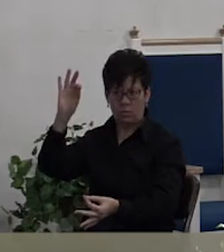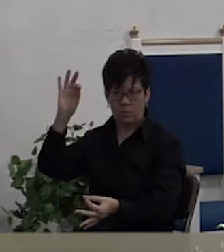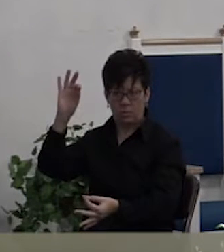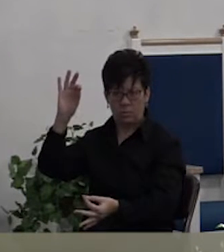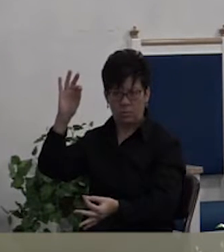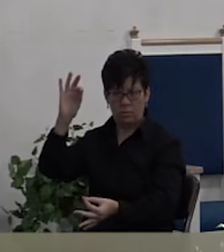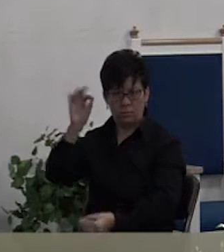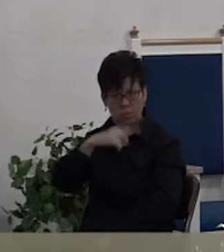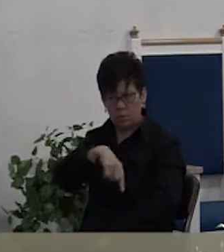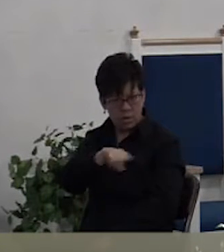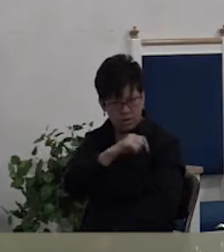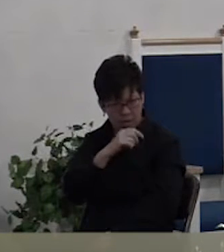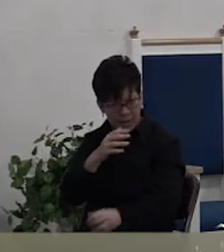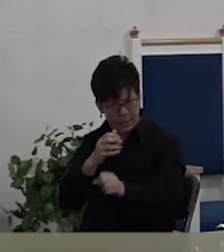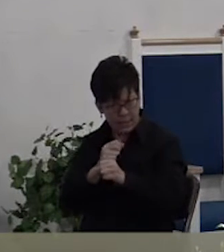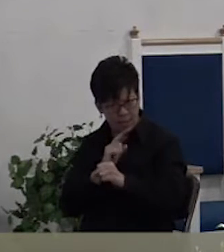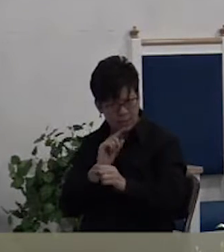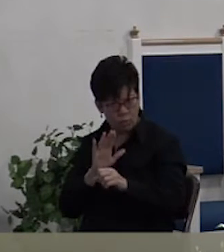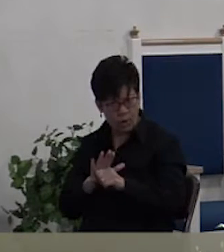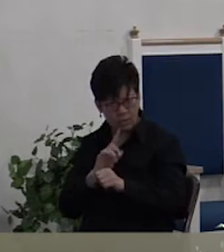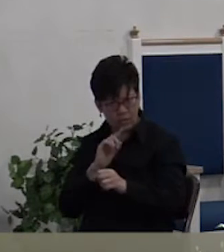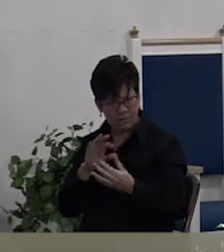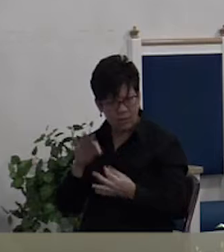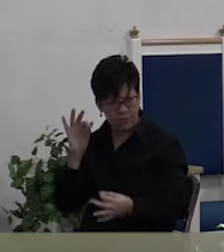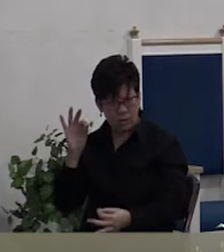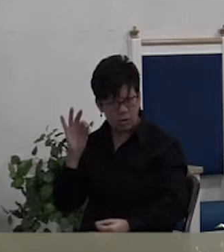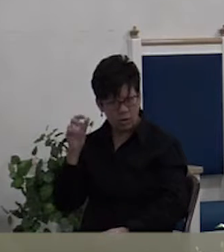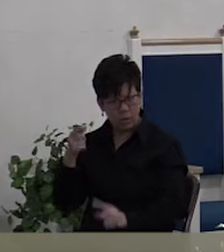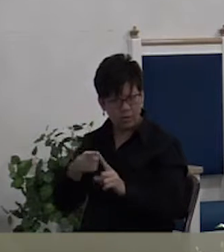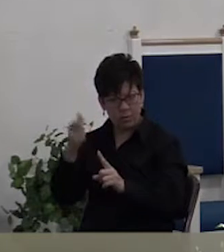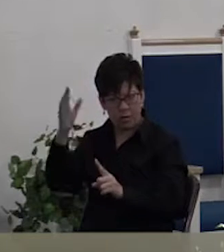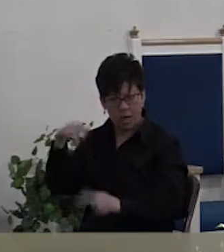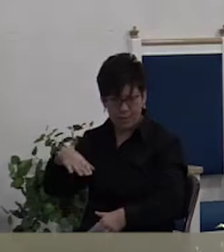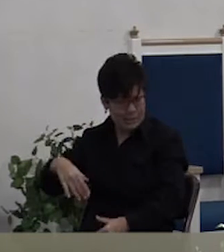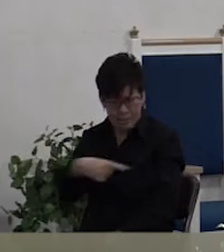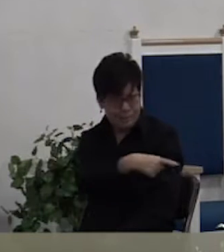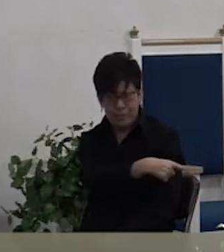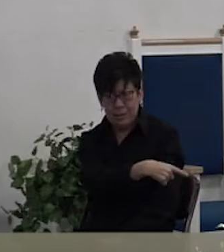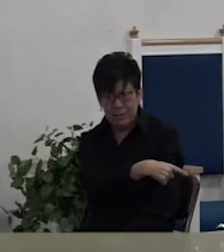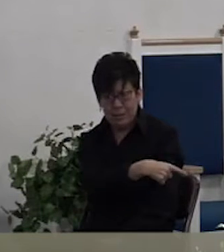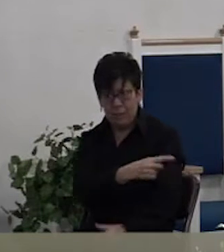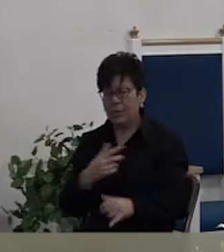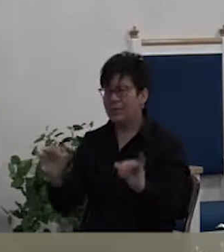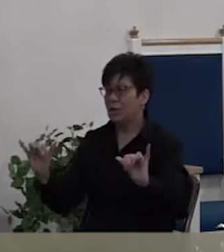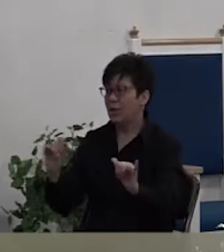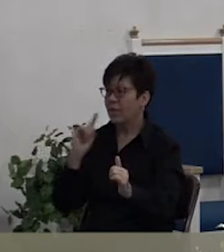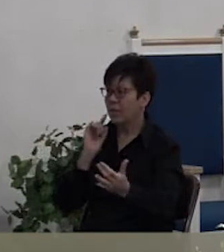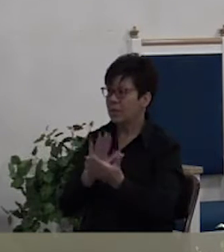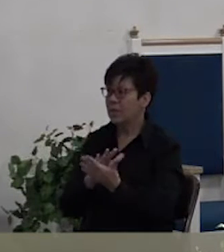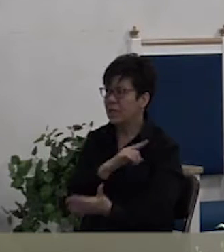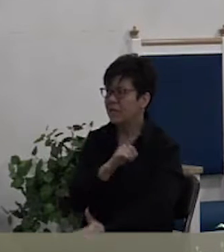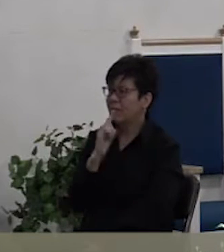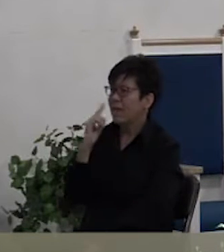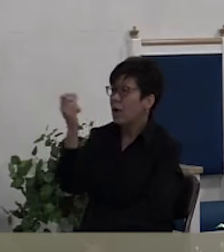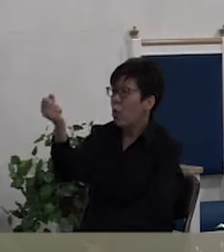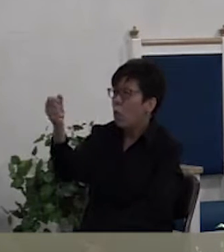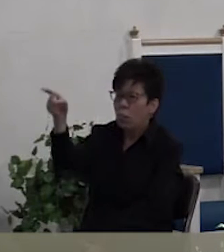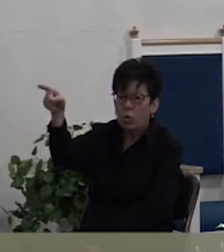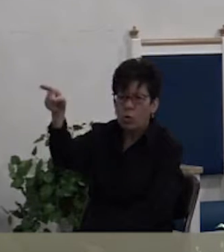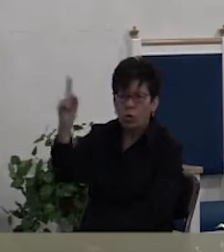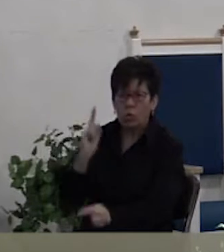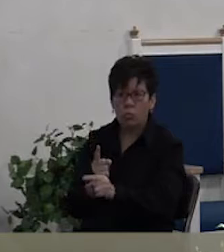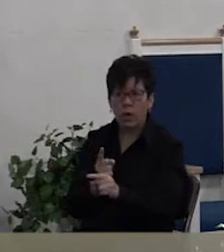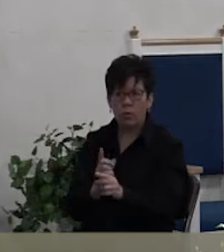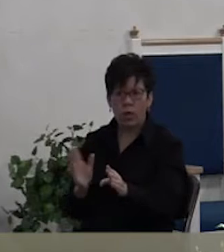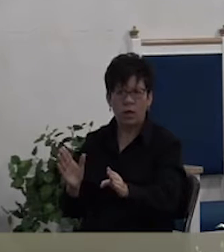They didn't receive the promise of the Spirit of God in their life, and yet they still hung on to what was